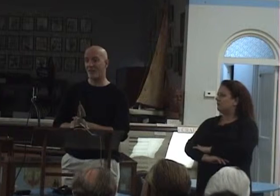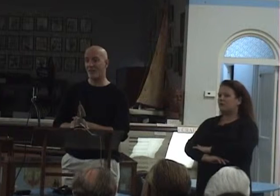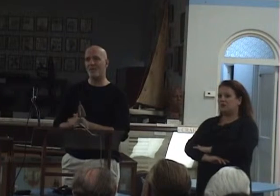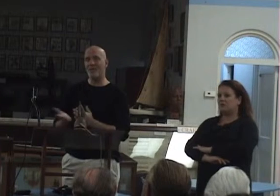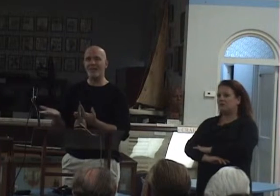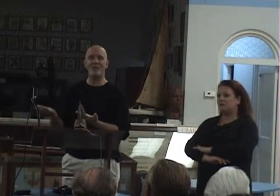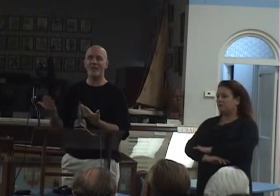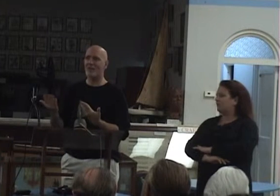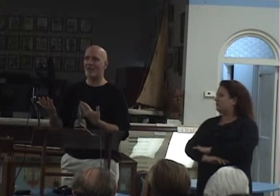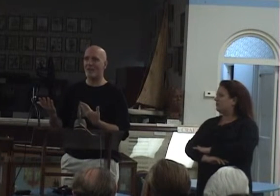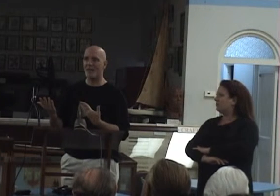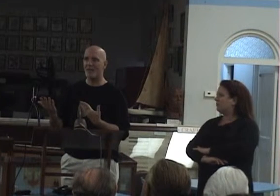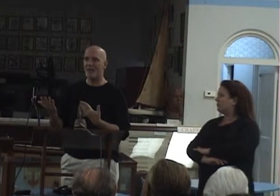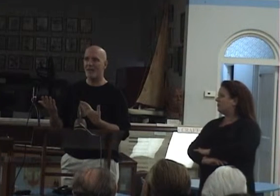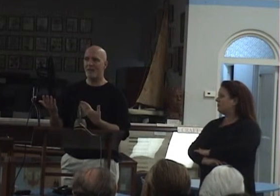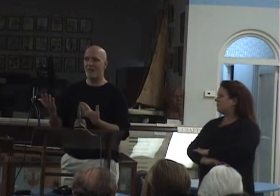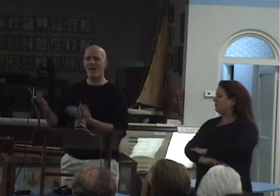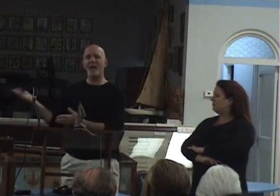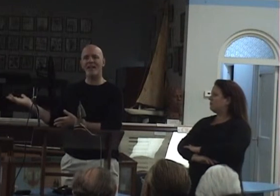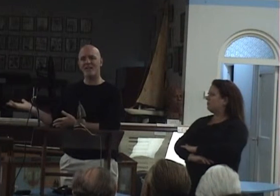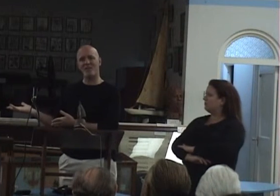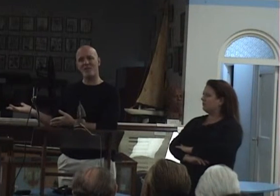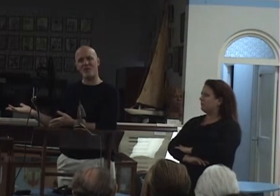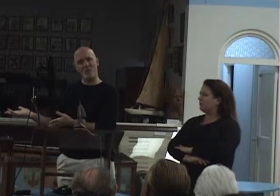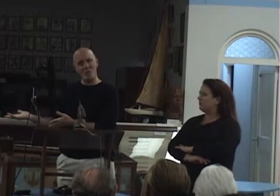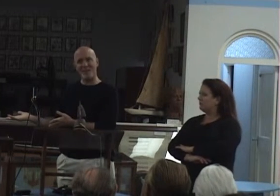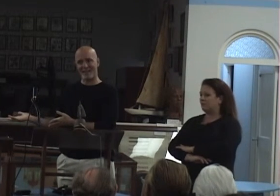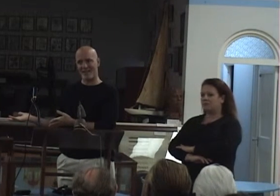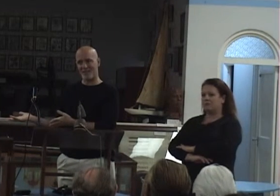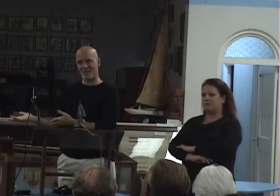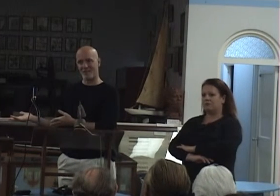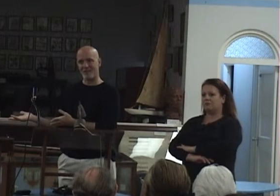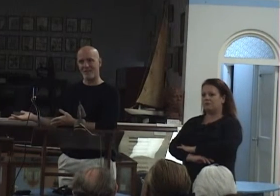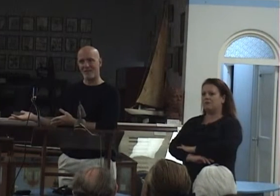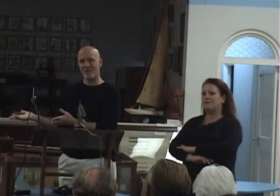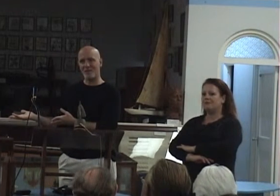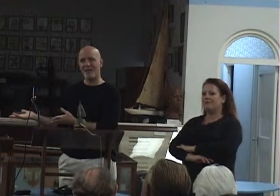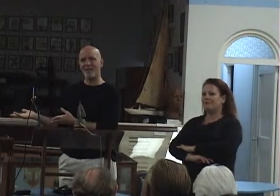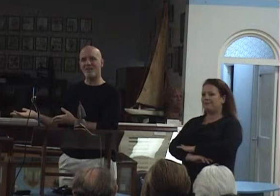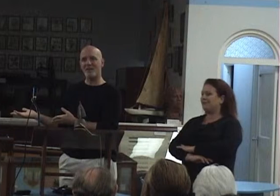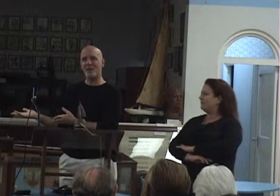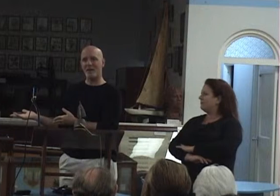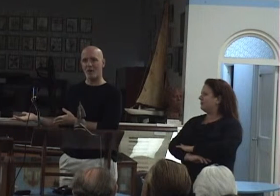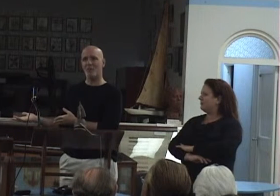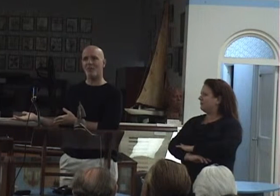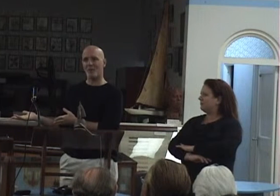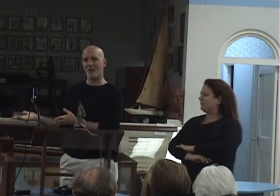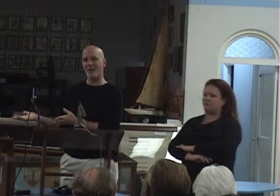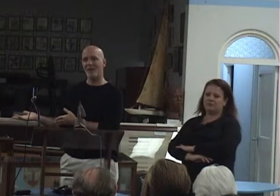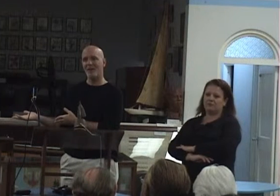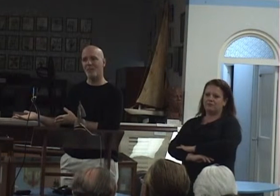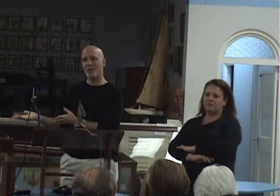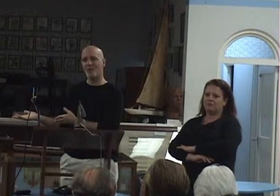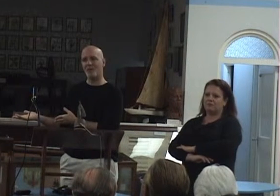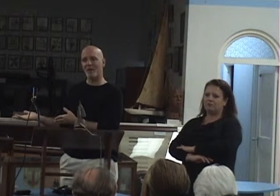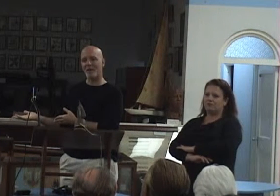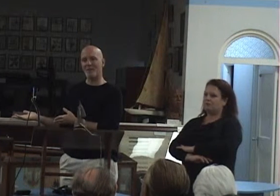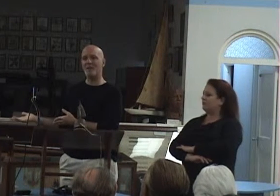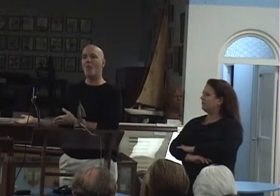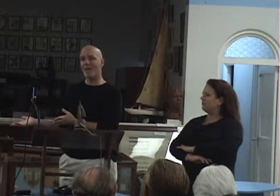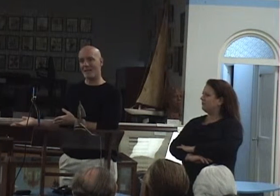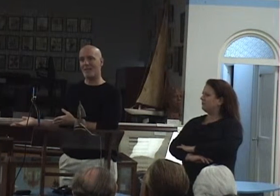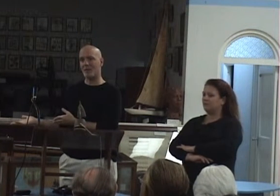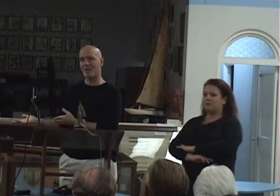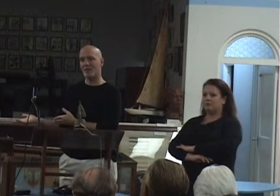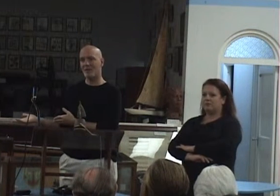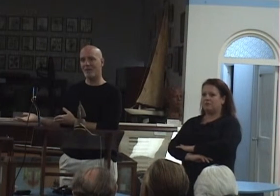these islands. So dense in the sense of there are islands with just 2 plantations. So planters didn't want to go somewhere where there was only going